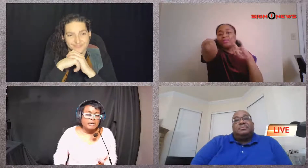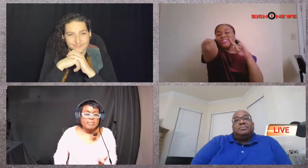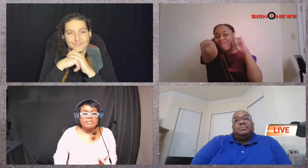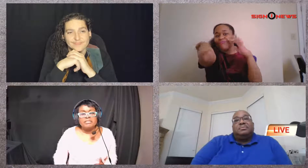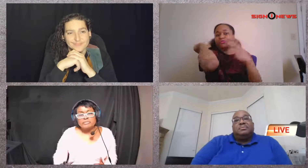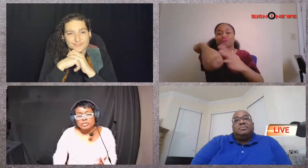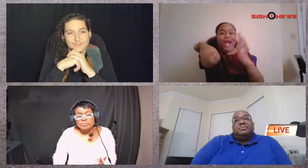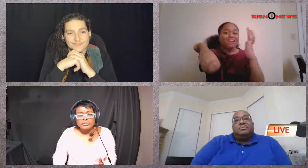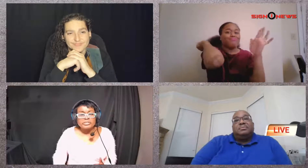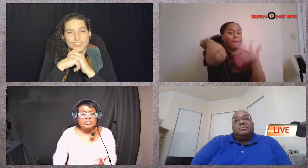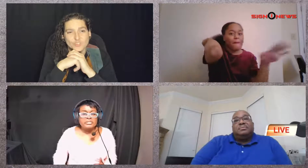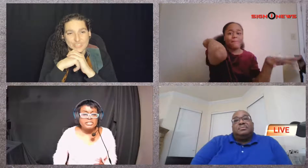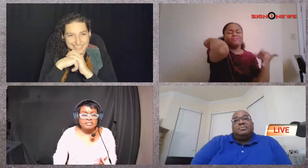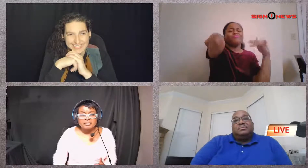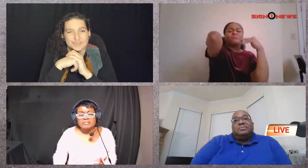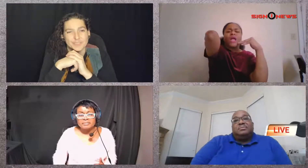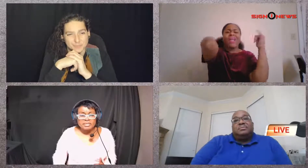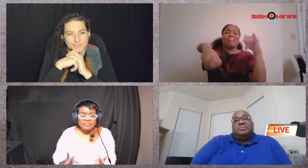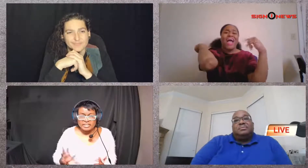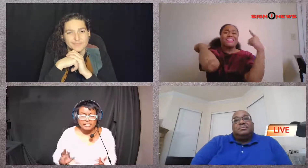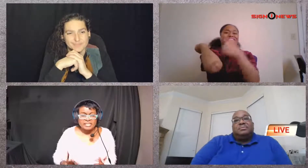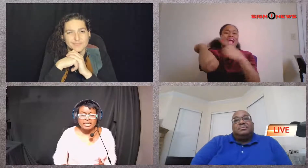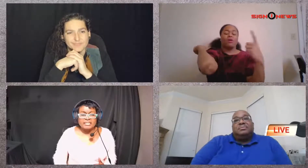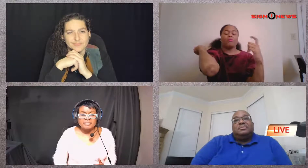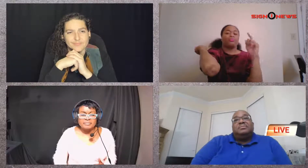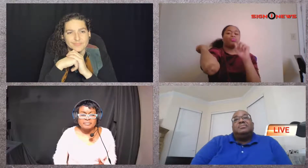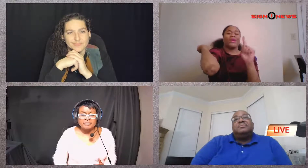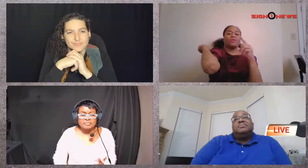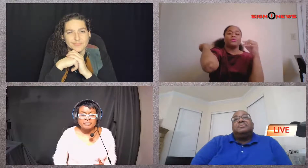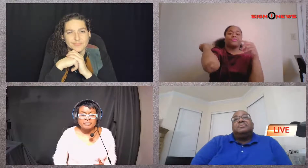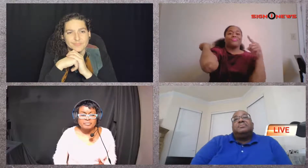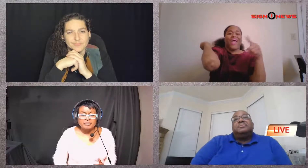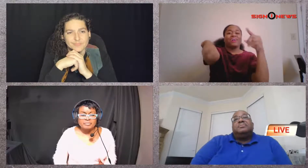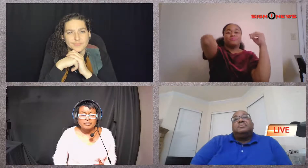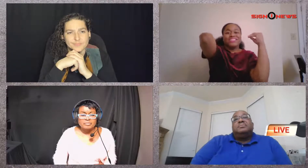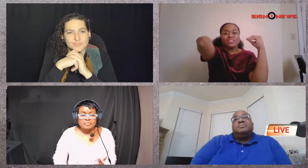they were talking about deaf interpreters, things like that.